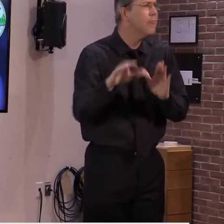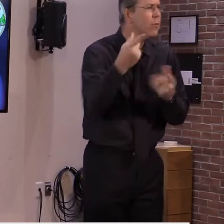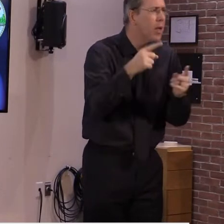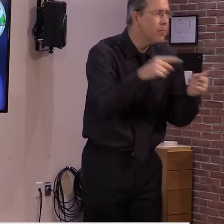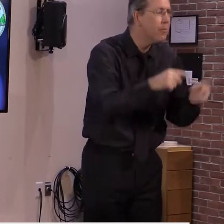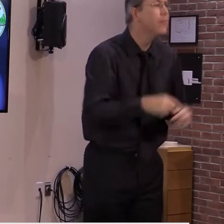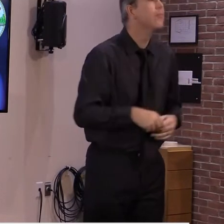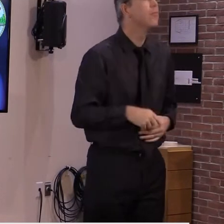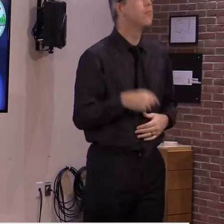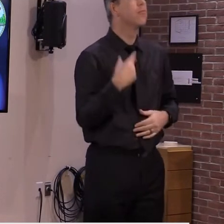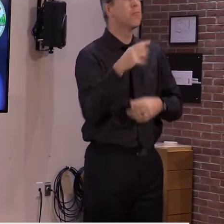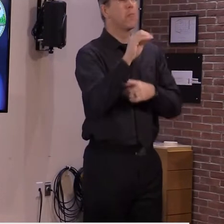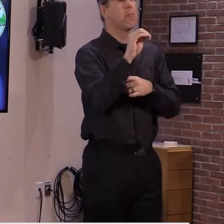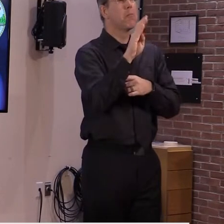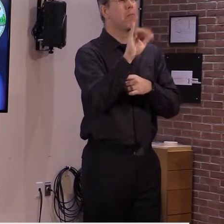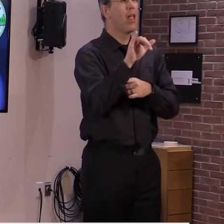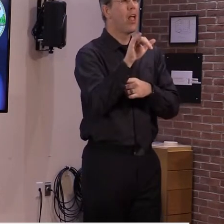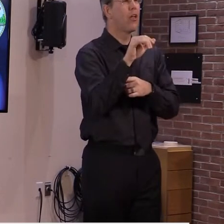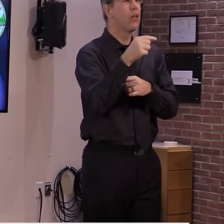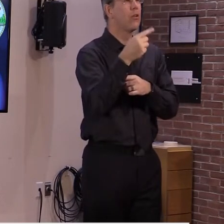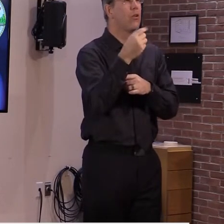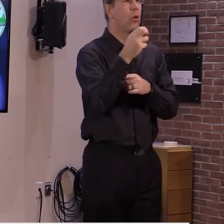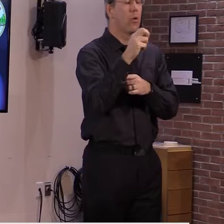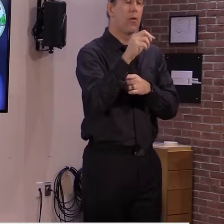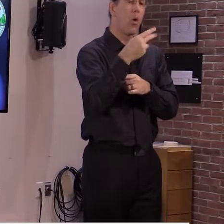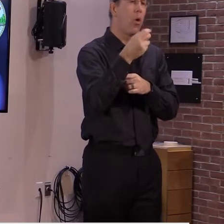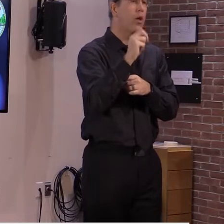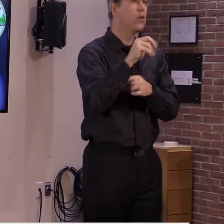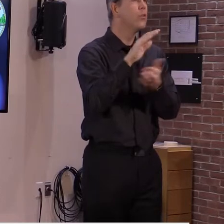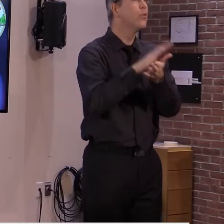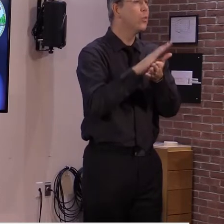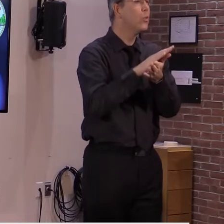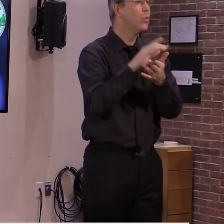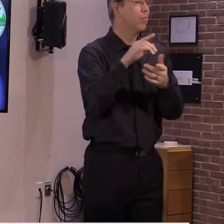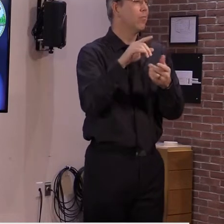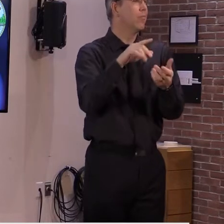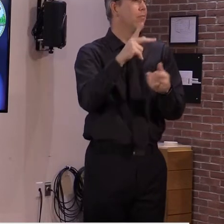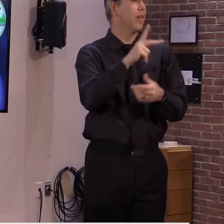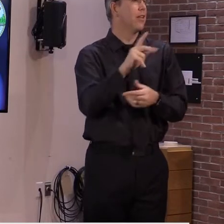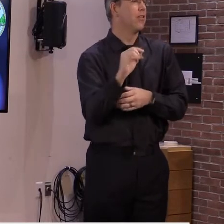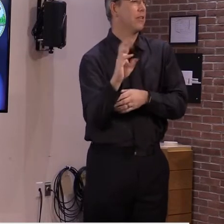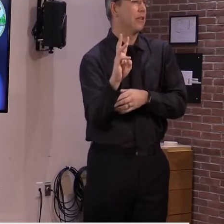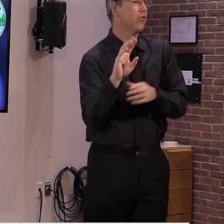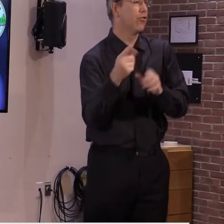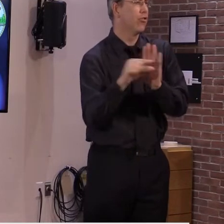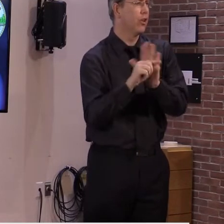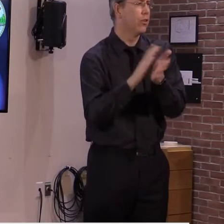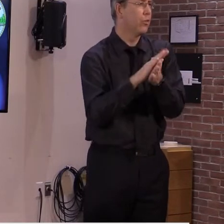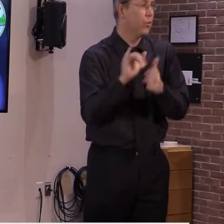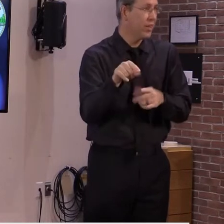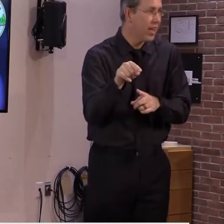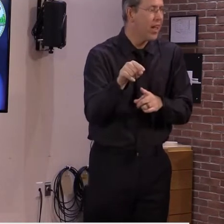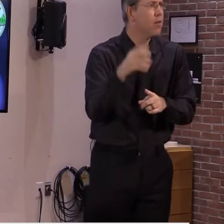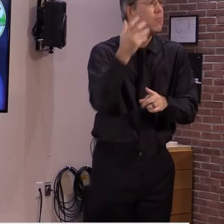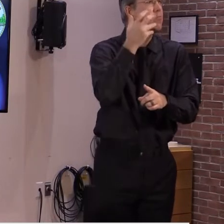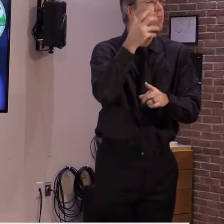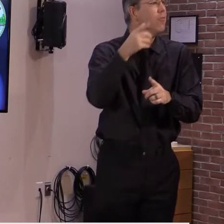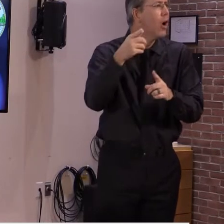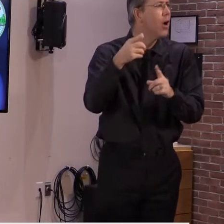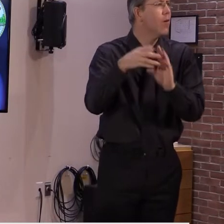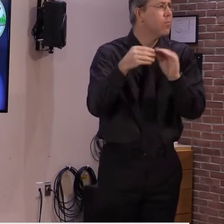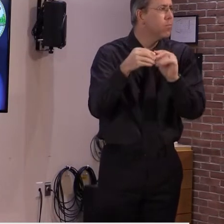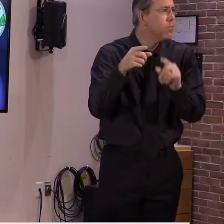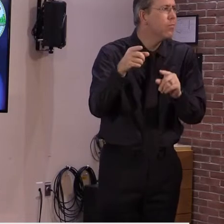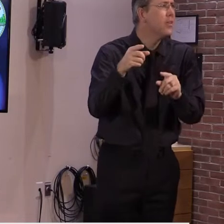Middlebury. After hearing about our Vermont Lights the Way and Rays of Kindness initiative, the students